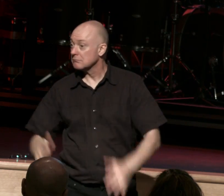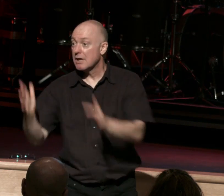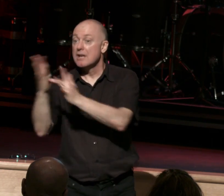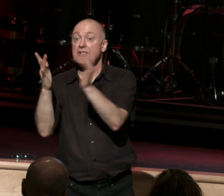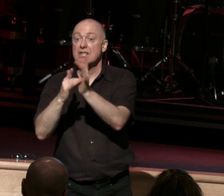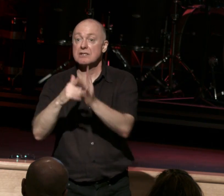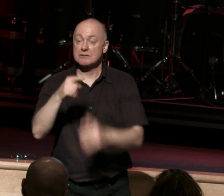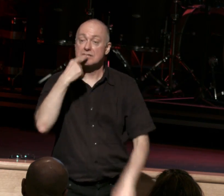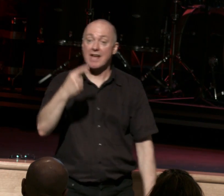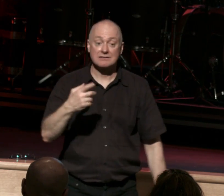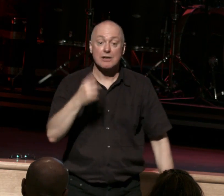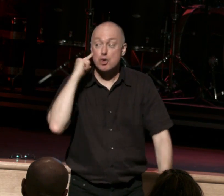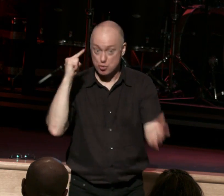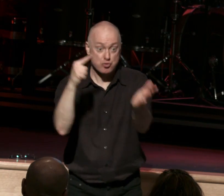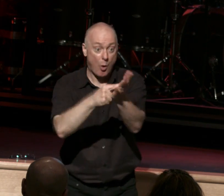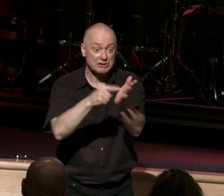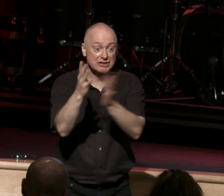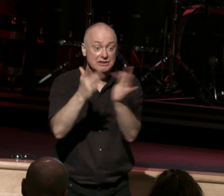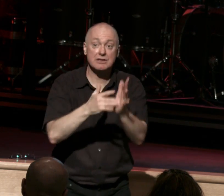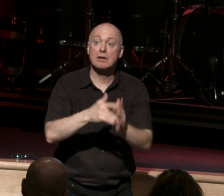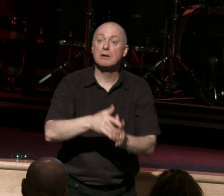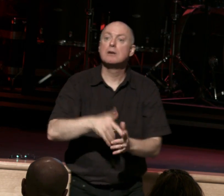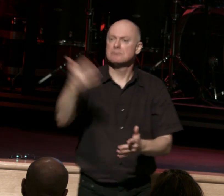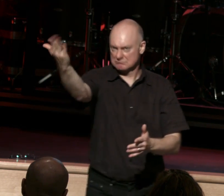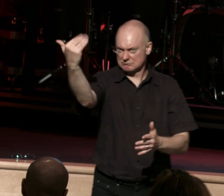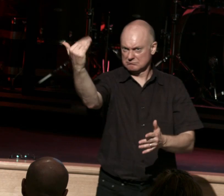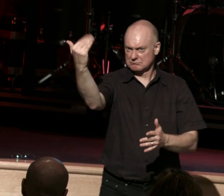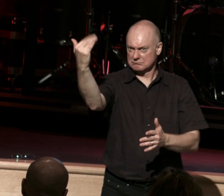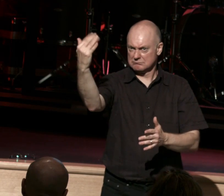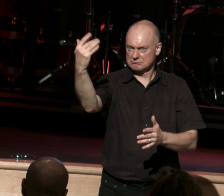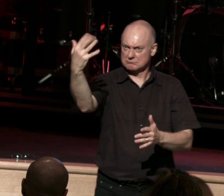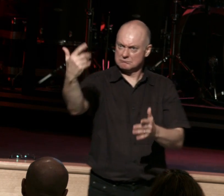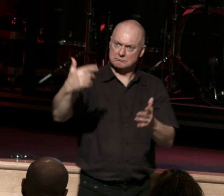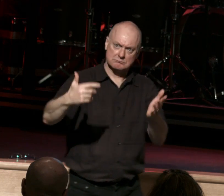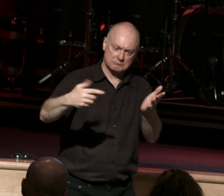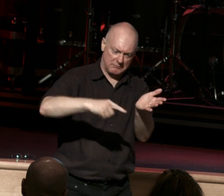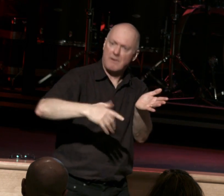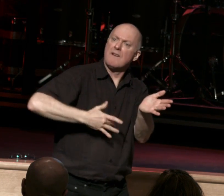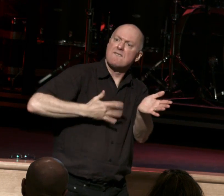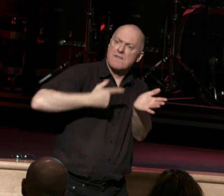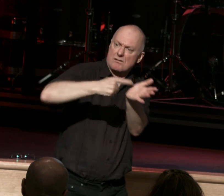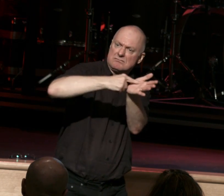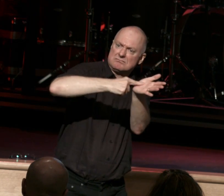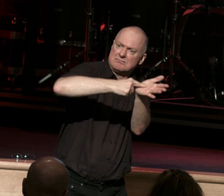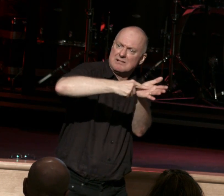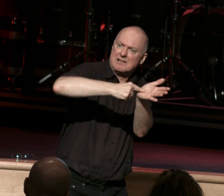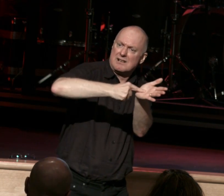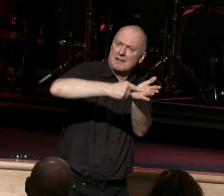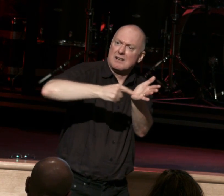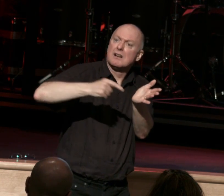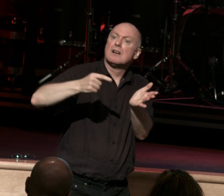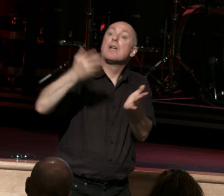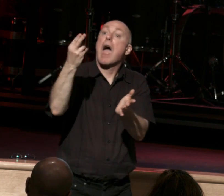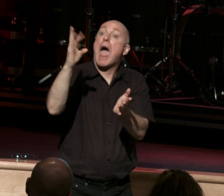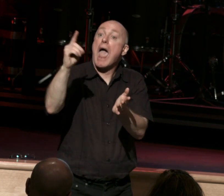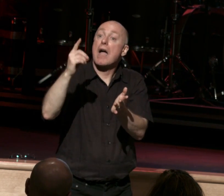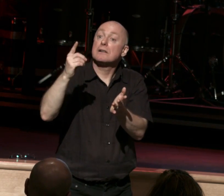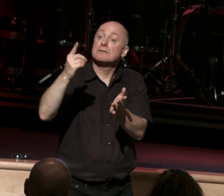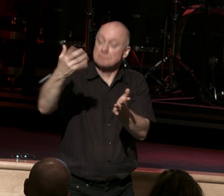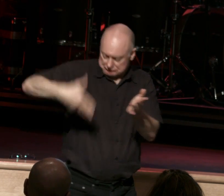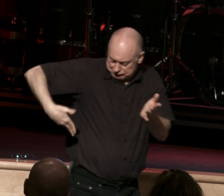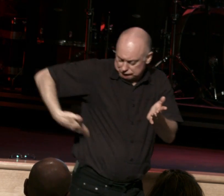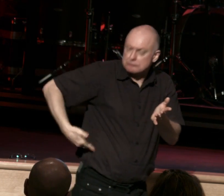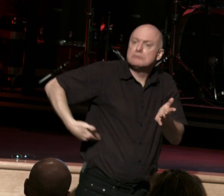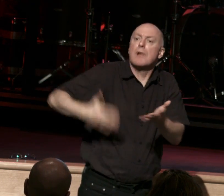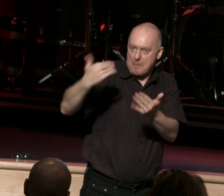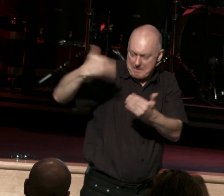whatever. And Jesus says to him, notice this, Jesus says, put your finger here, Thomas, and see my hands. Put out your hand